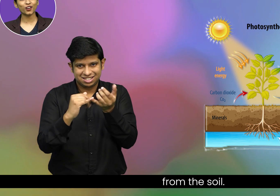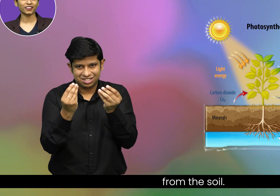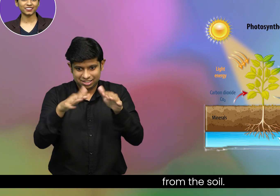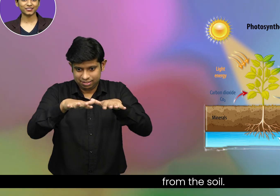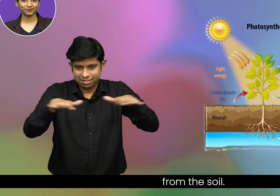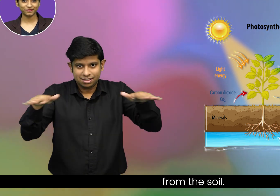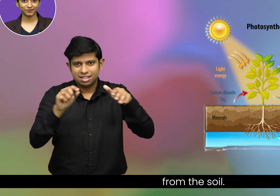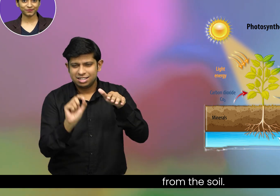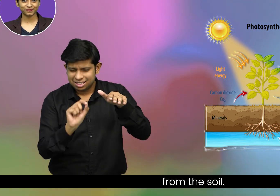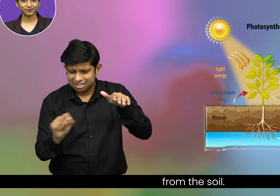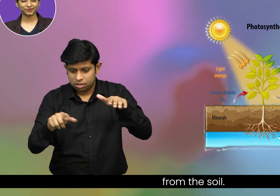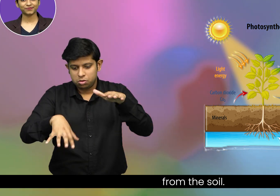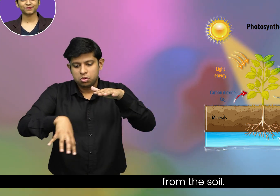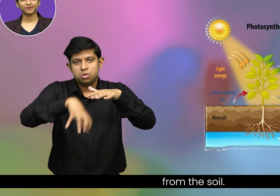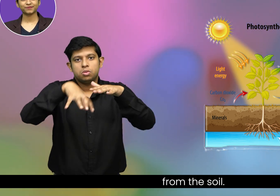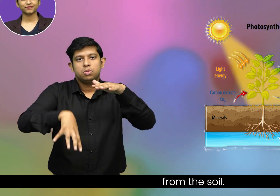the soil.